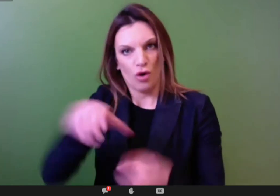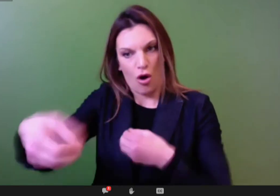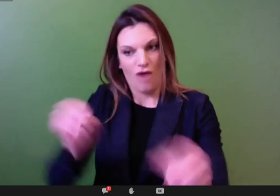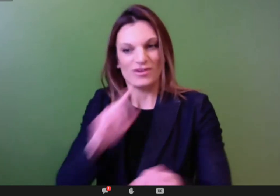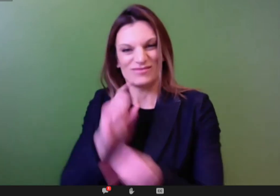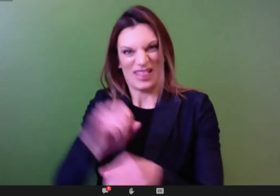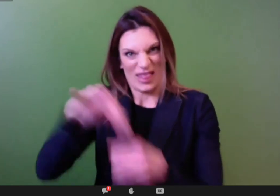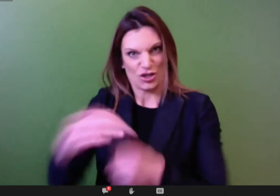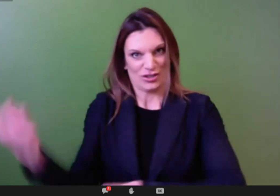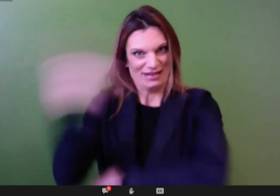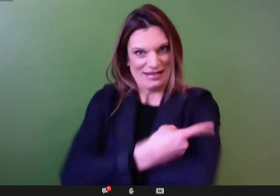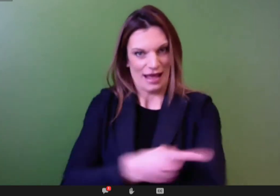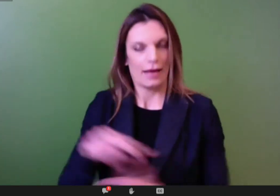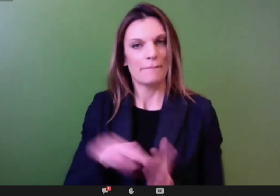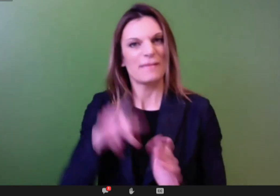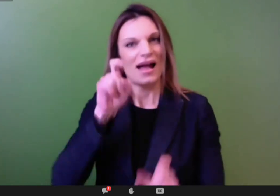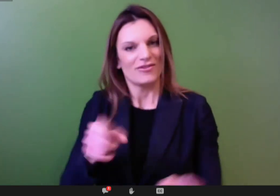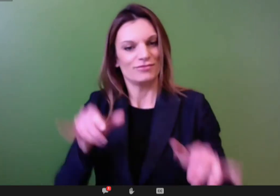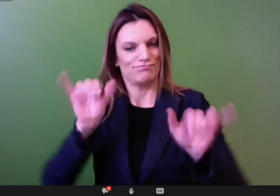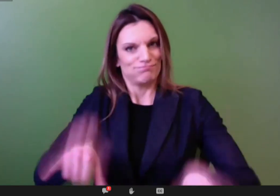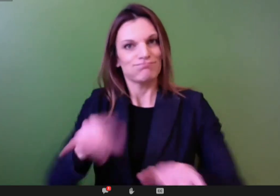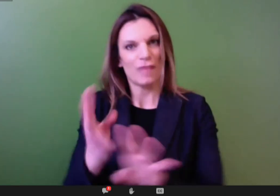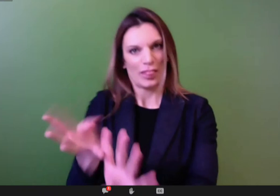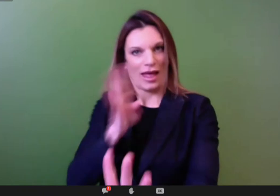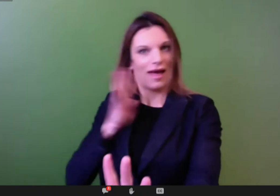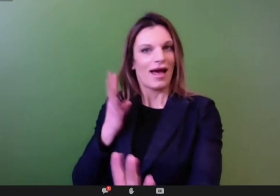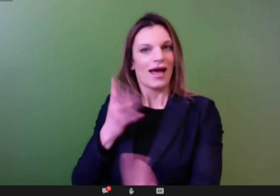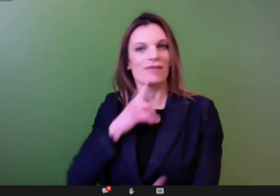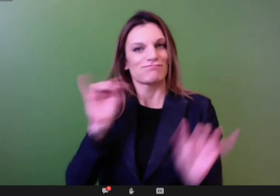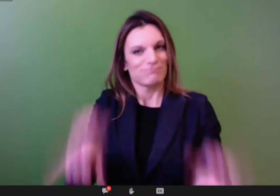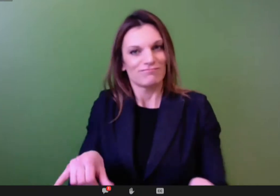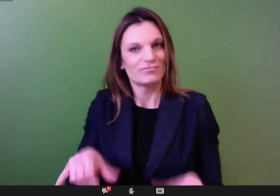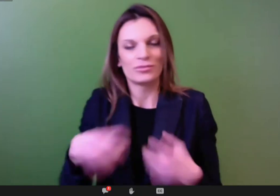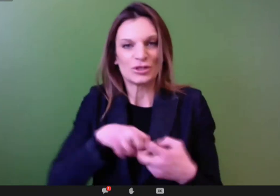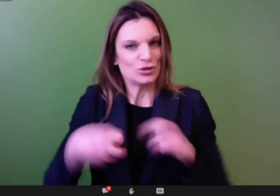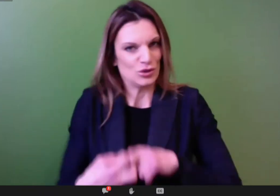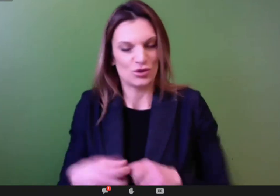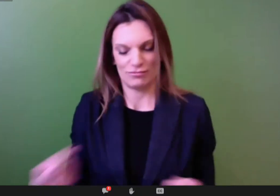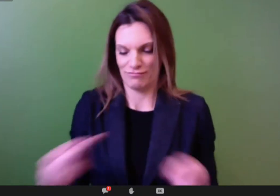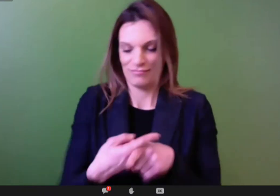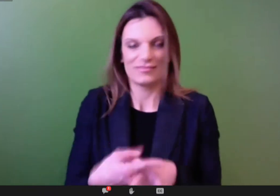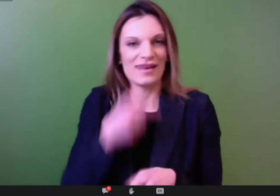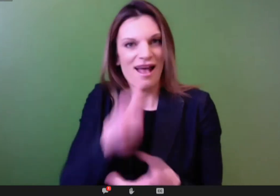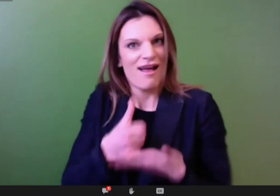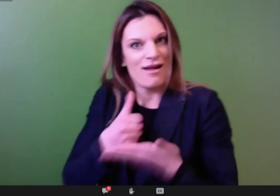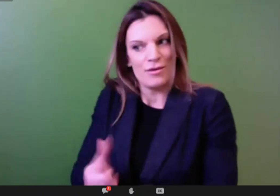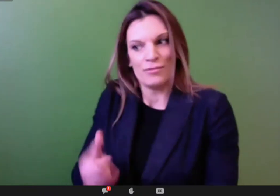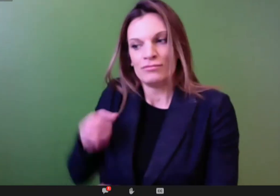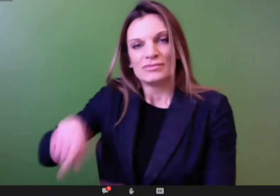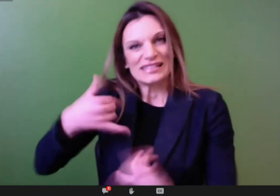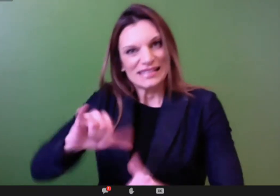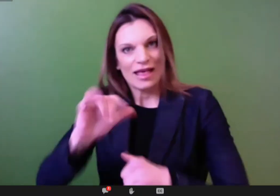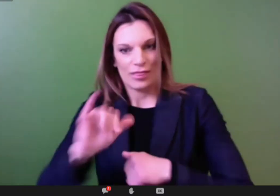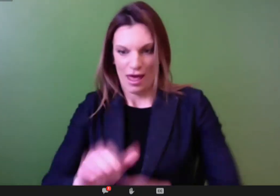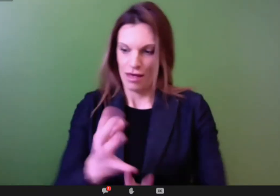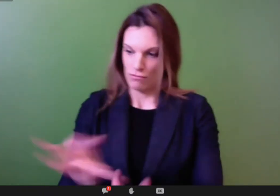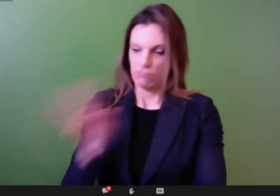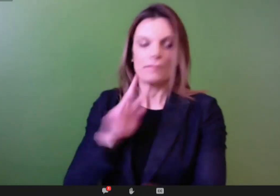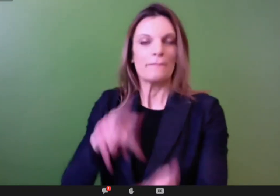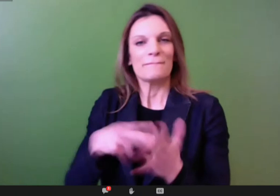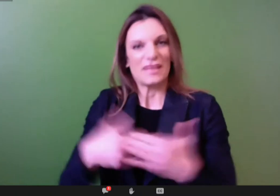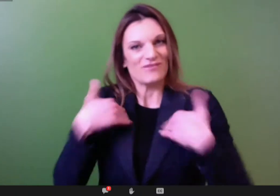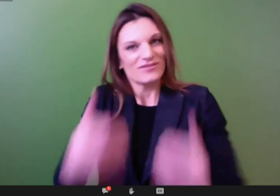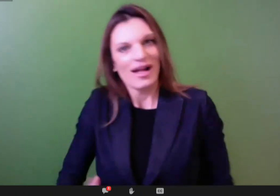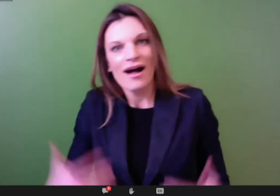same problems and in-person voting barriers to transportation and risk to physical health. There's also another bill that she referenced in this